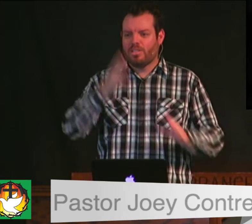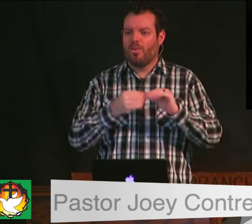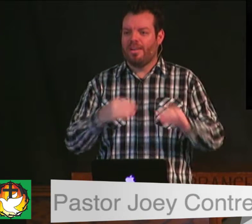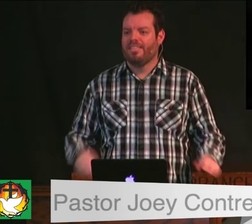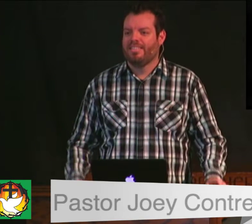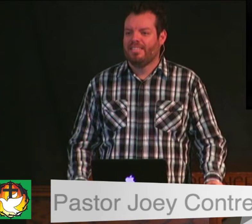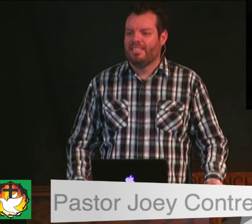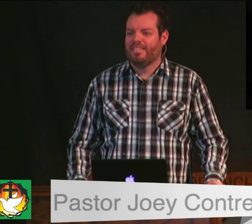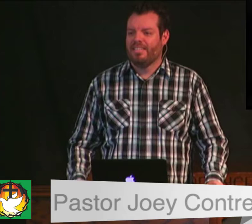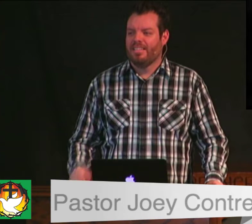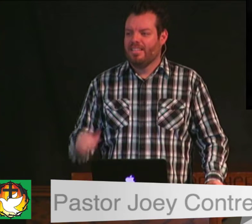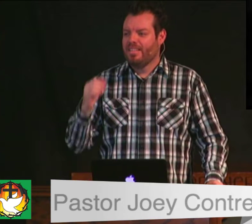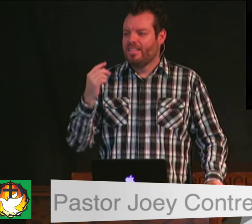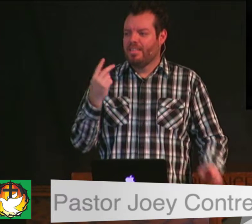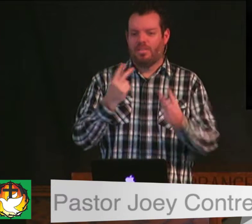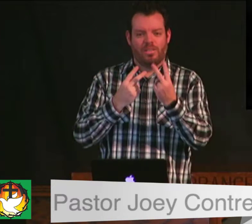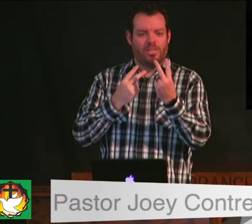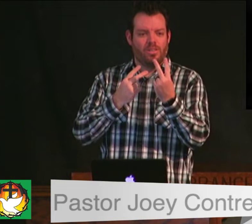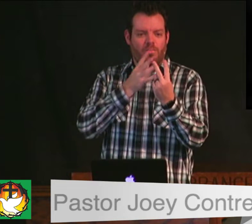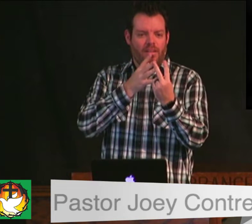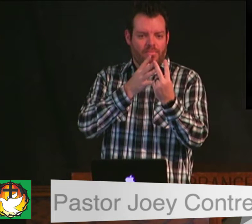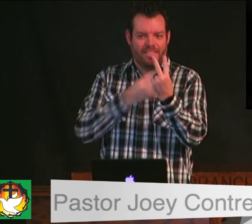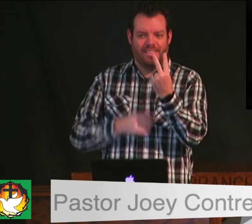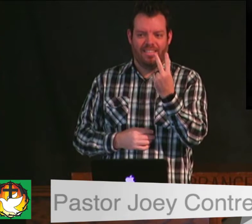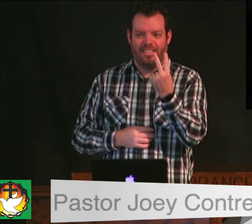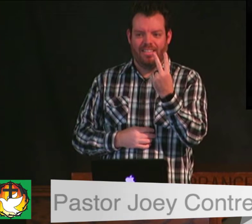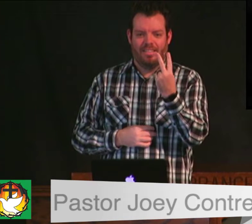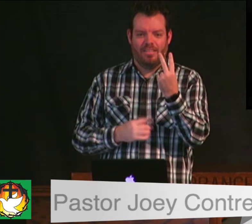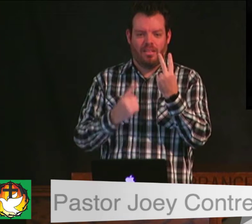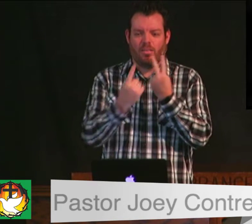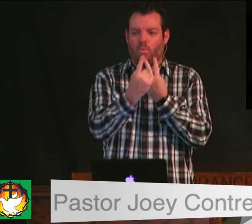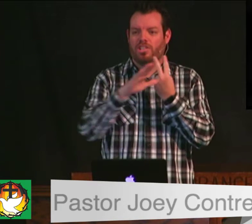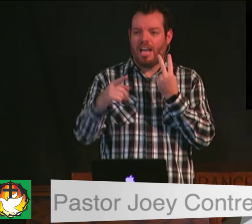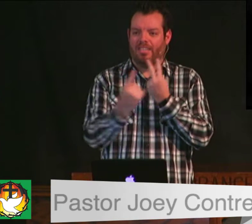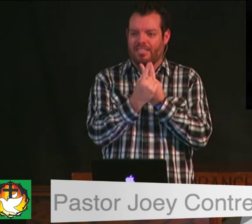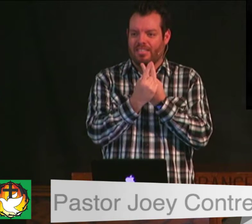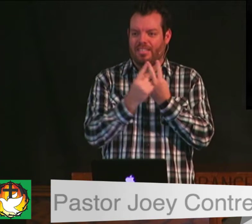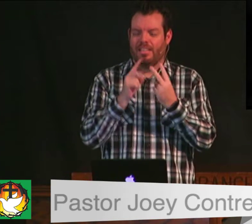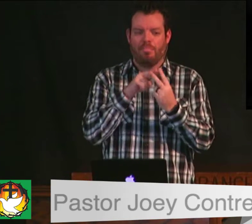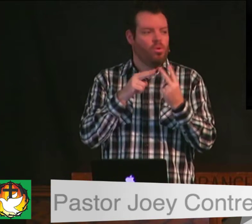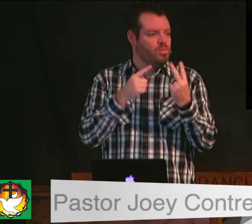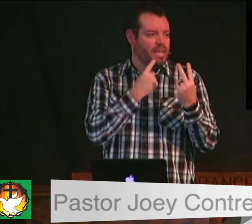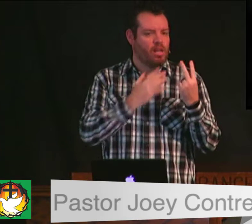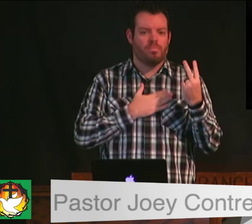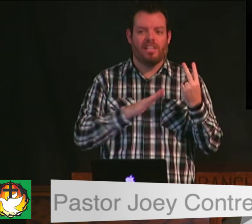story, there was two moms, one child, and they both were saying, that was my